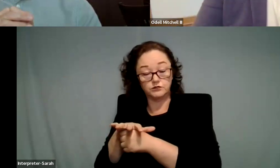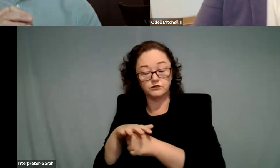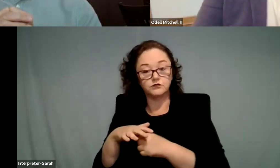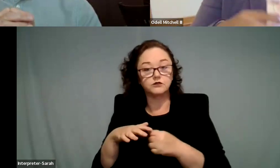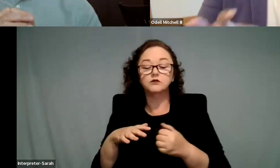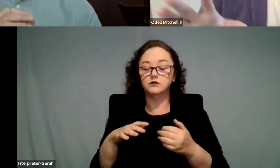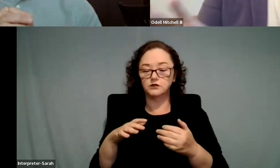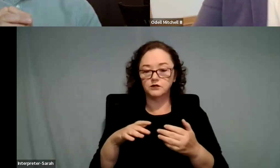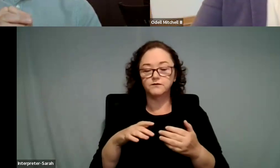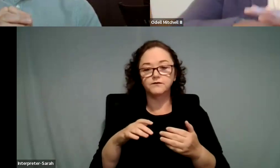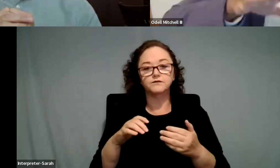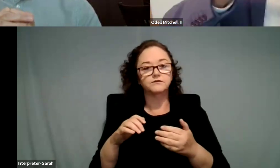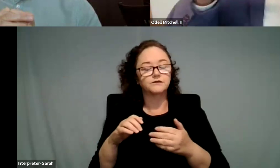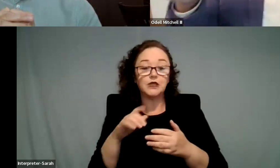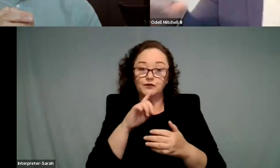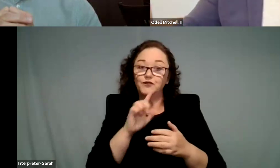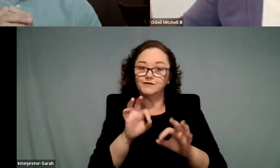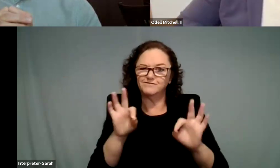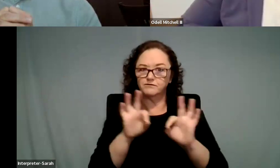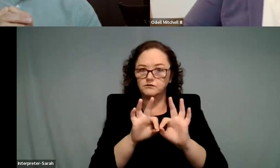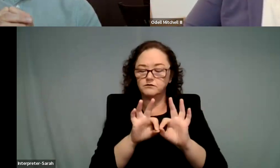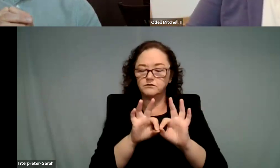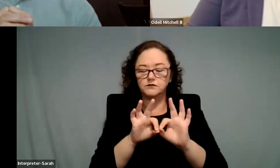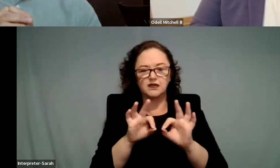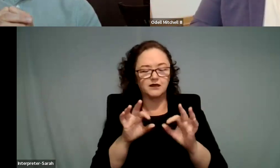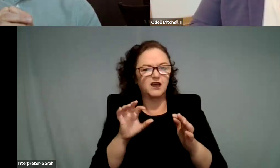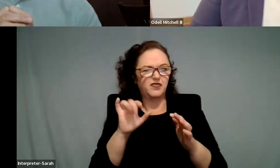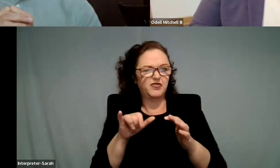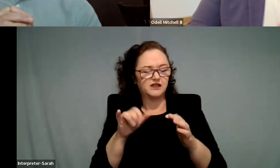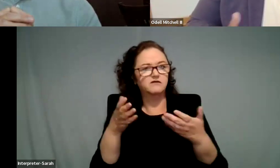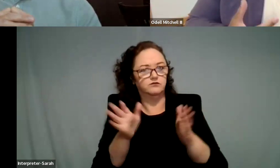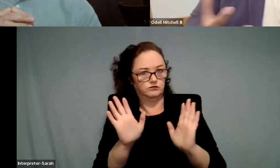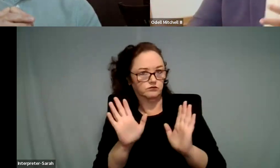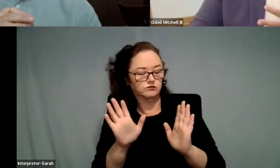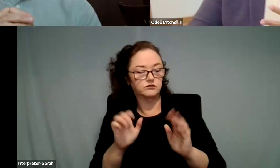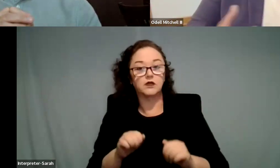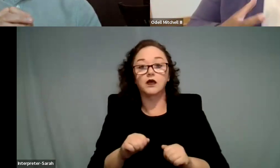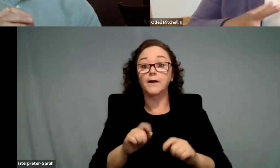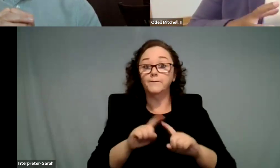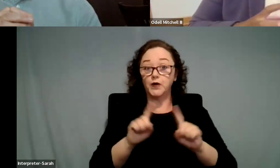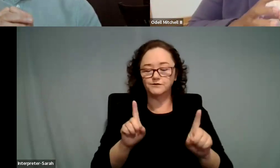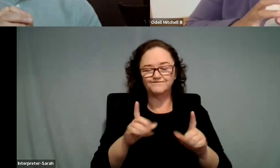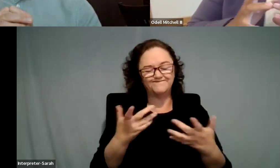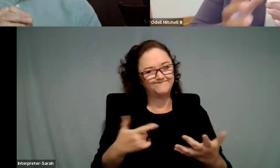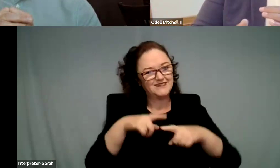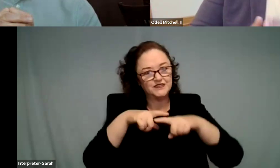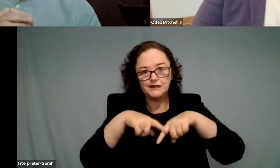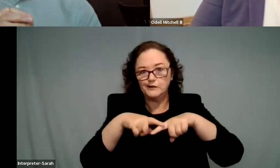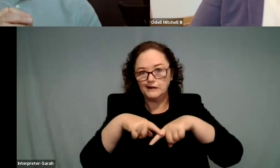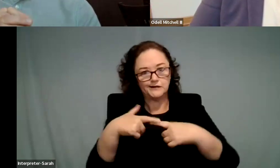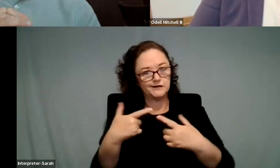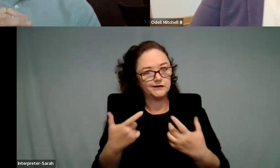bearing themselves down does matter. Like that's kind of the overall piece. But it of course depends on what it is that is